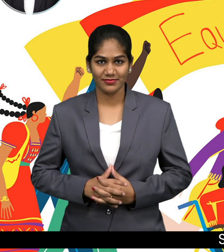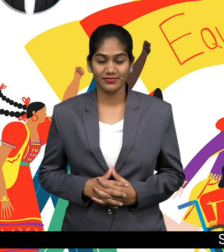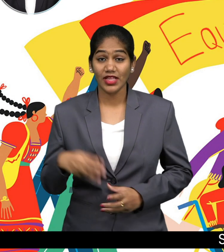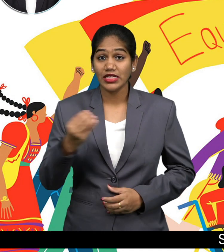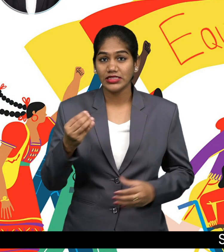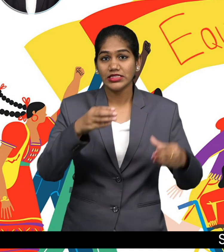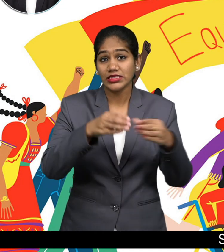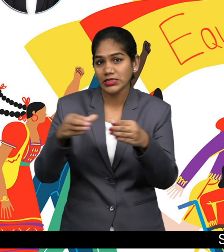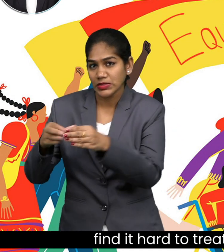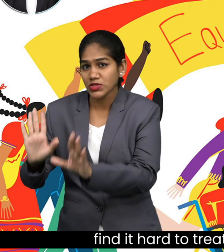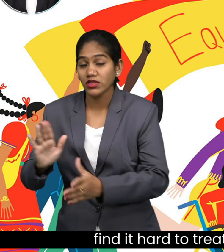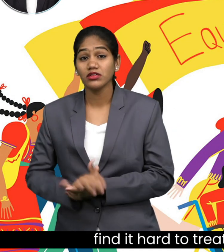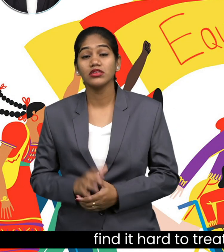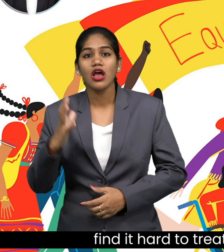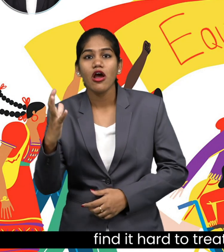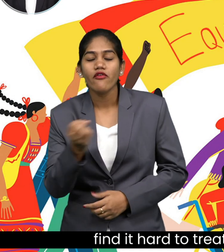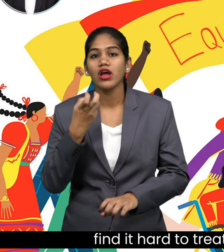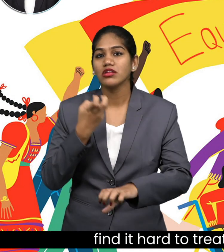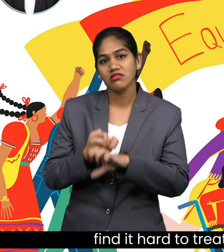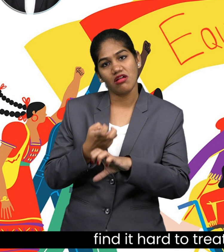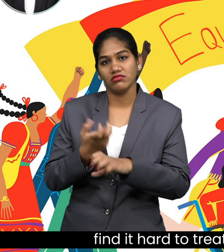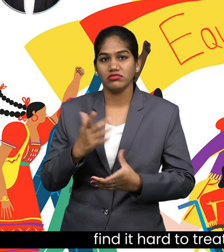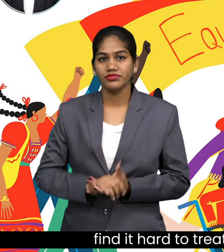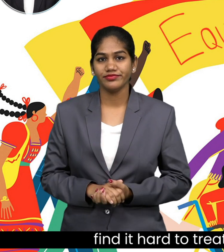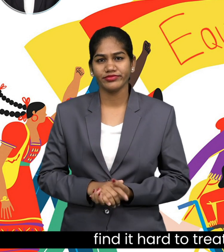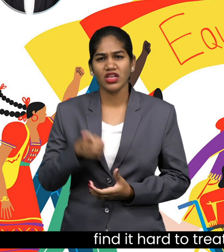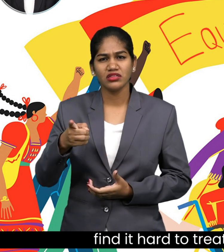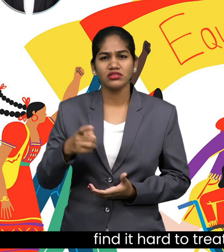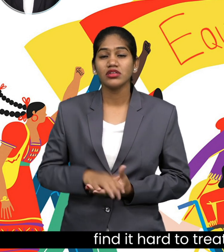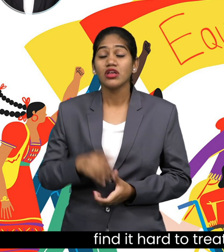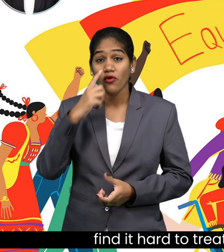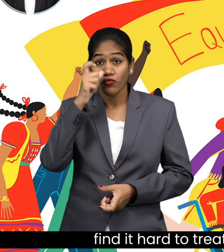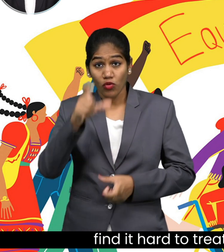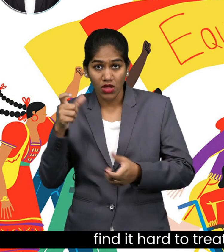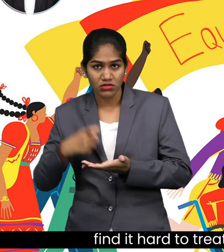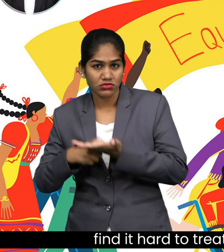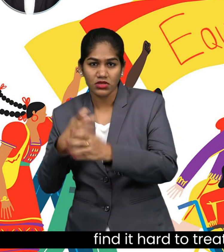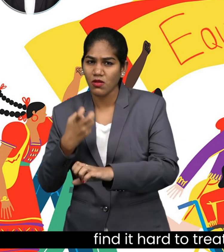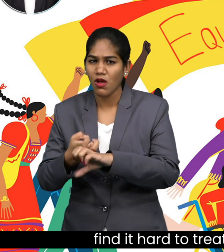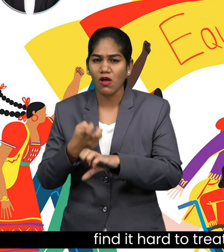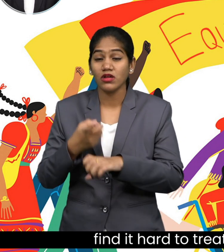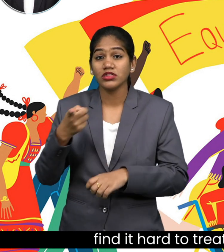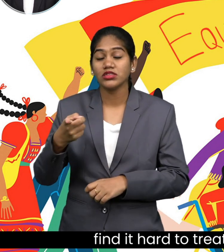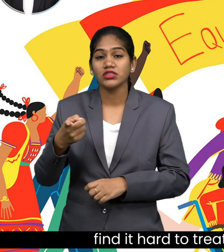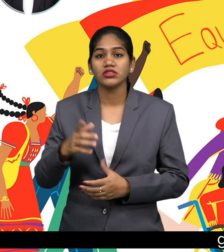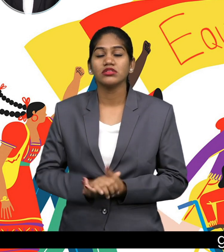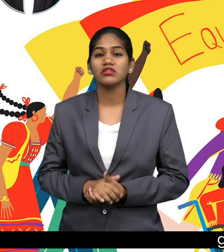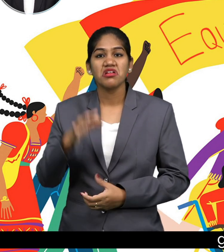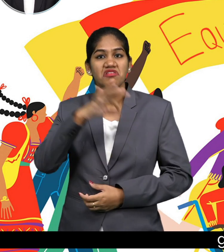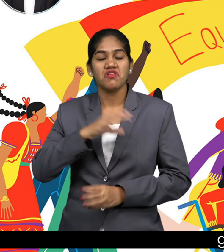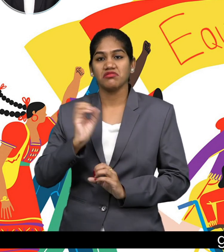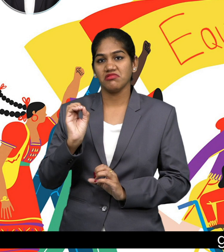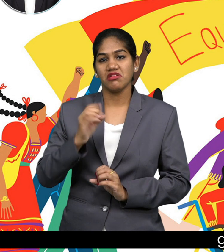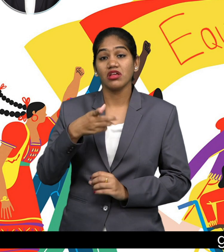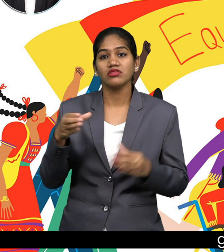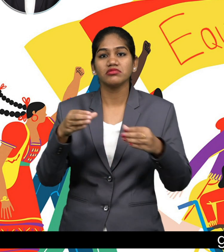Some societies find it hard to treat women and disadvantaged groups